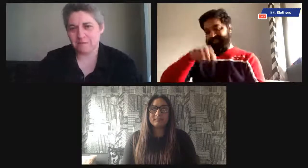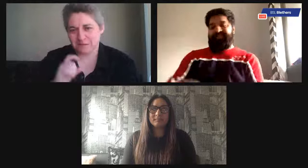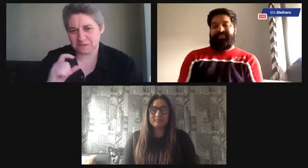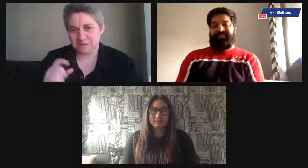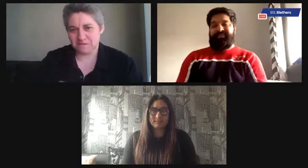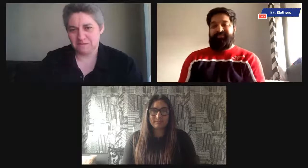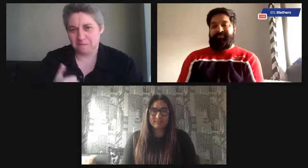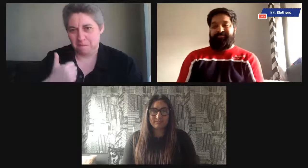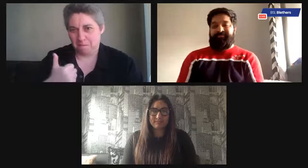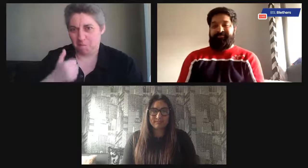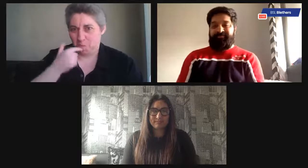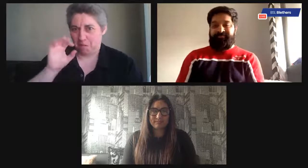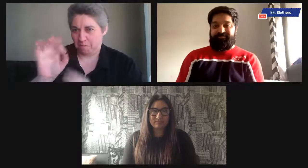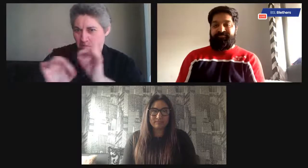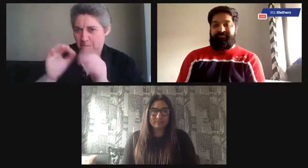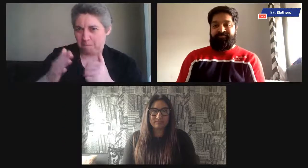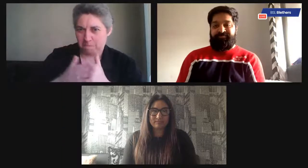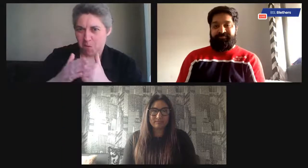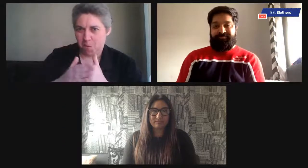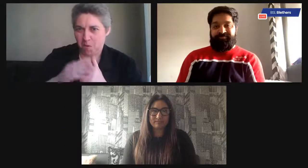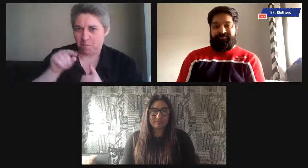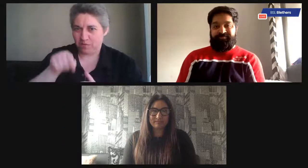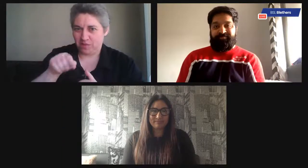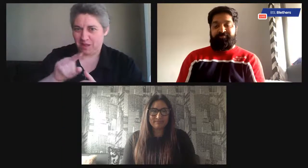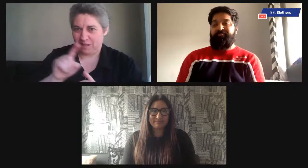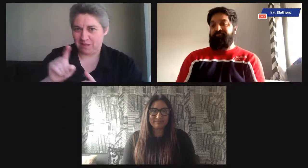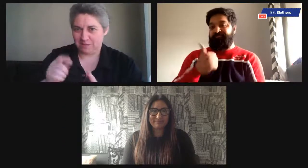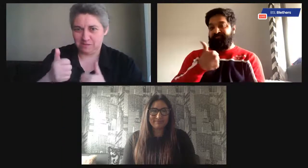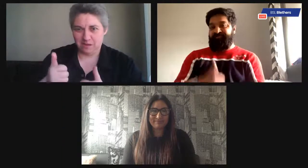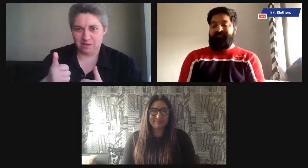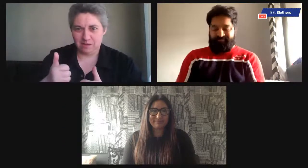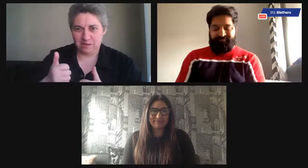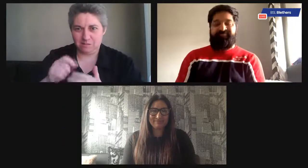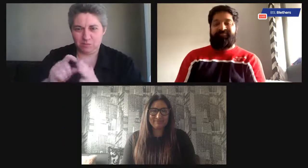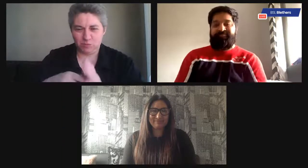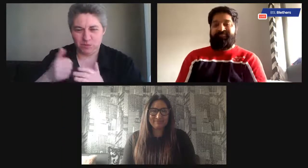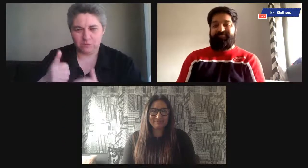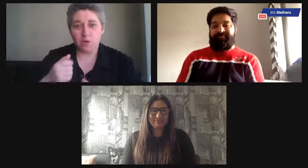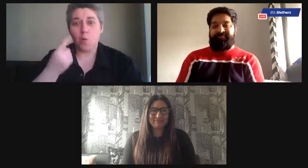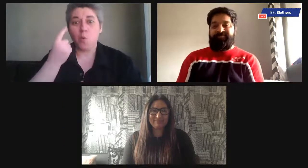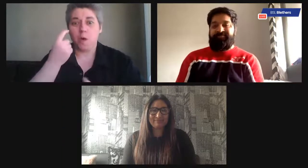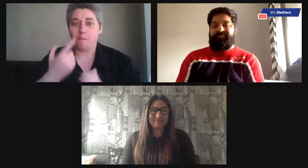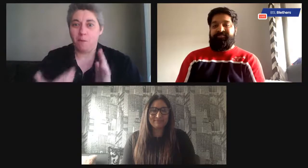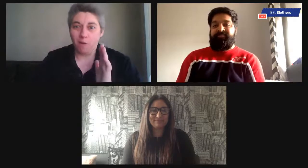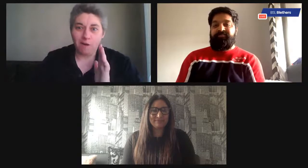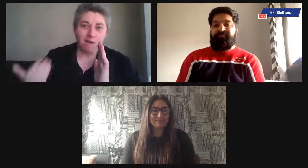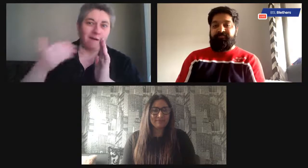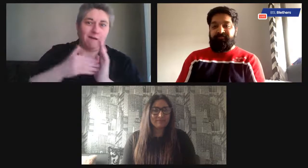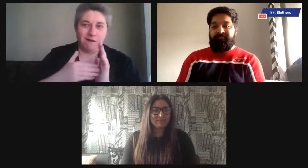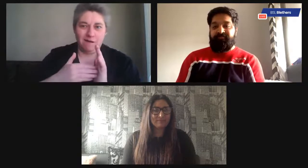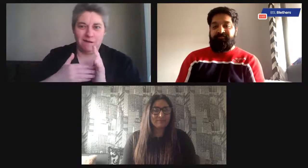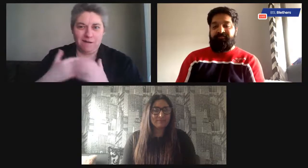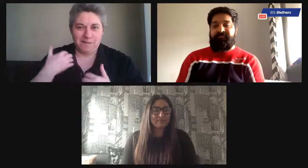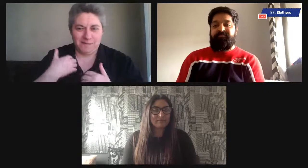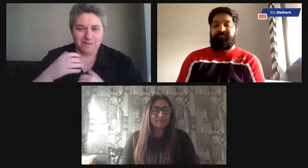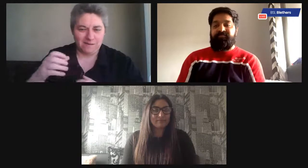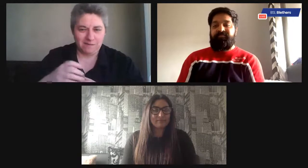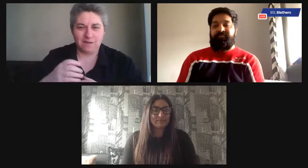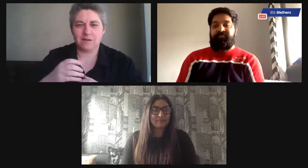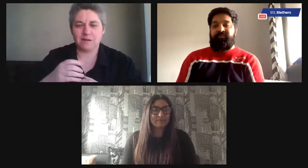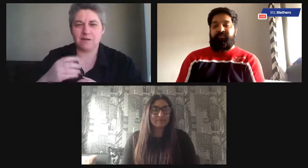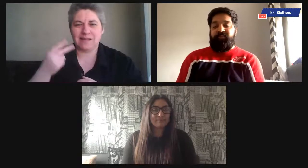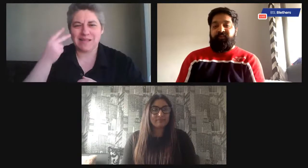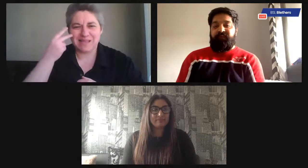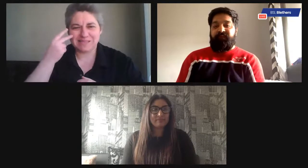And that's the organisation I work for. Oh, I'm sure we're going to have lots of questions about that because that's new to me. Our